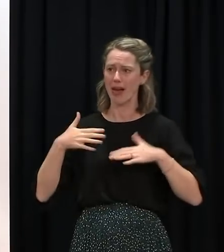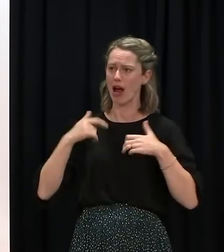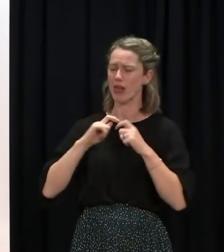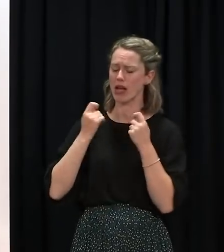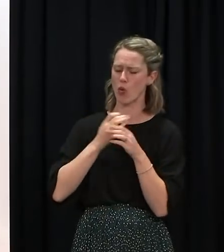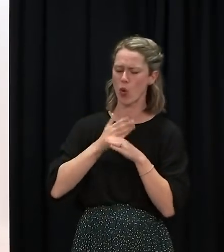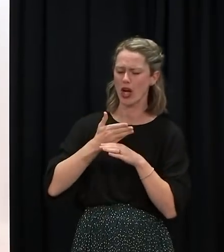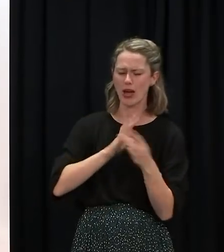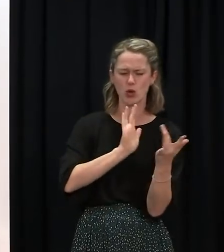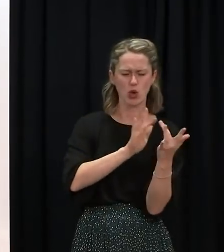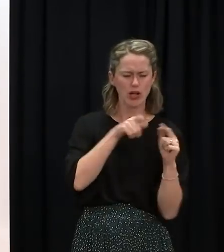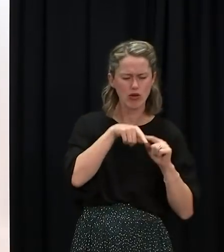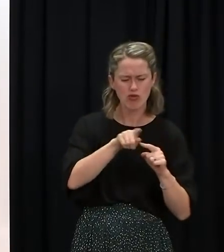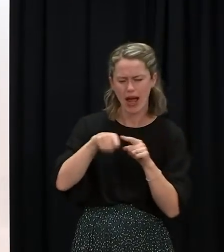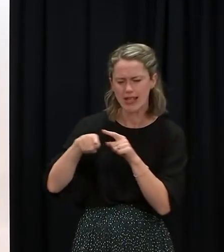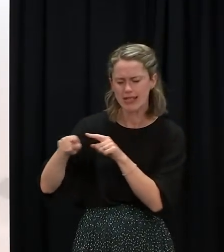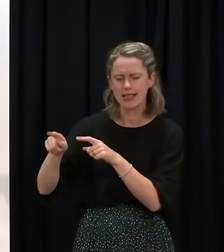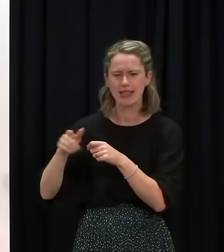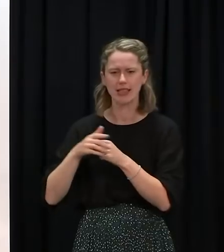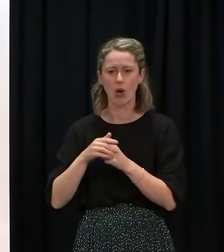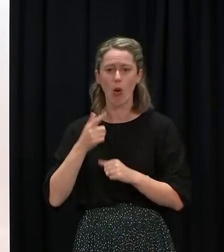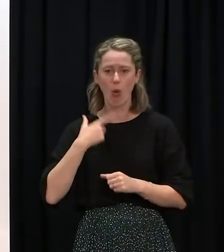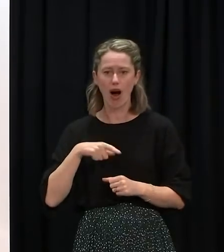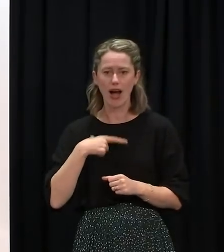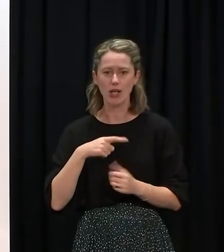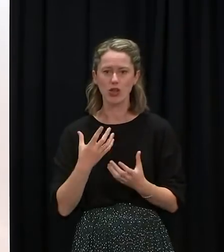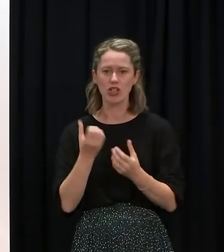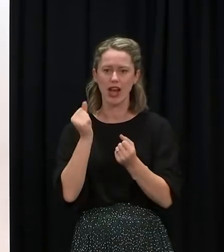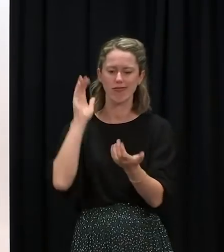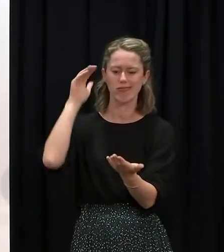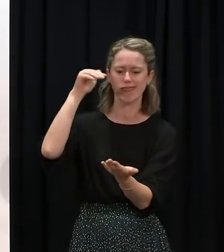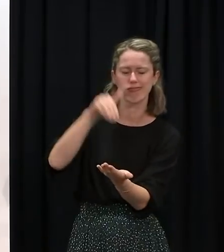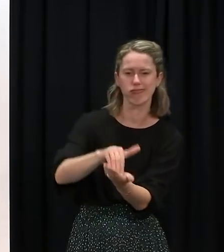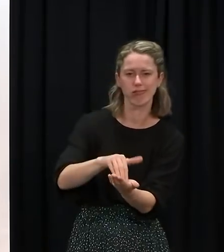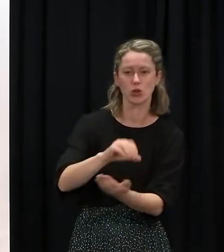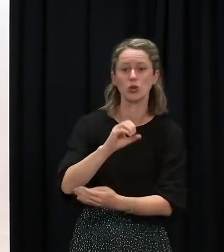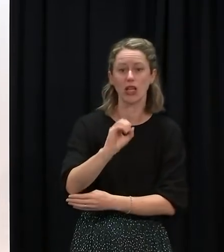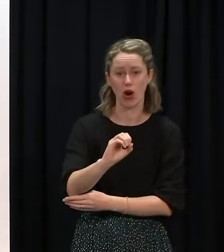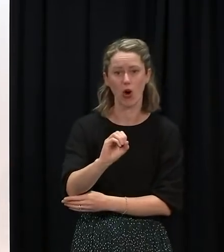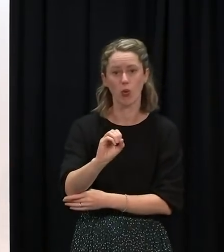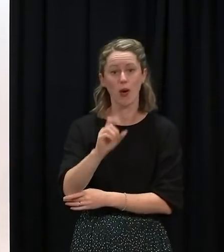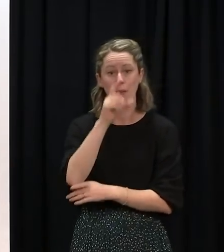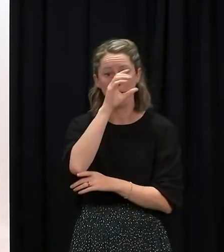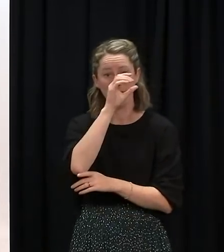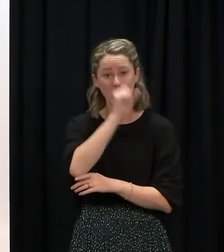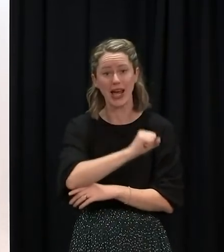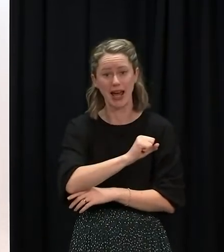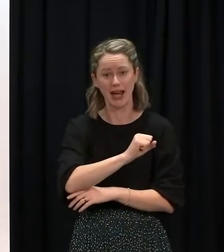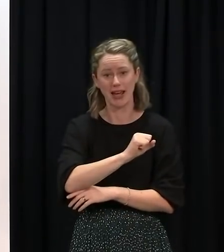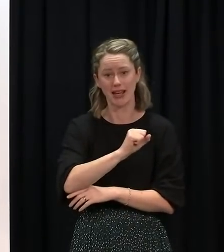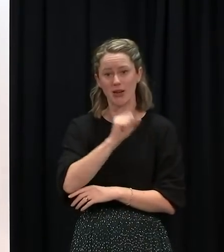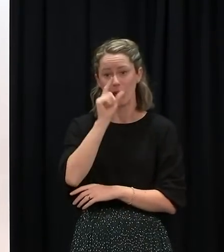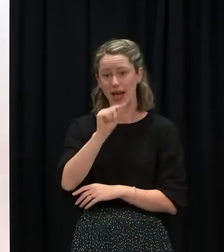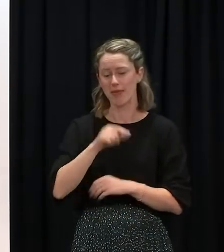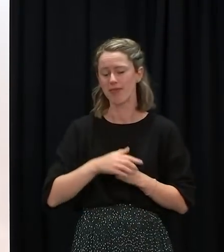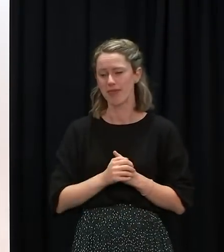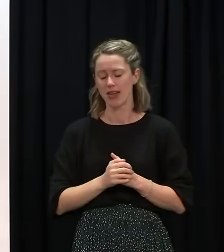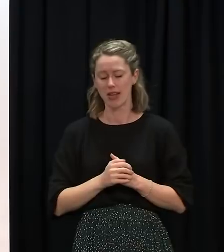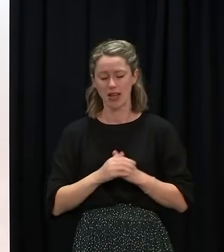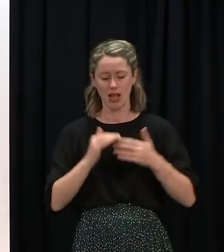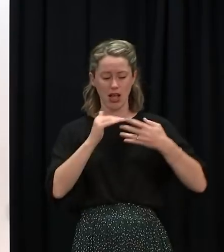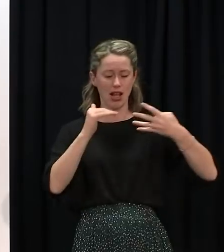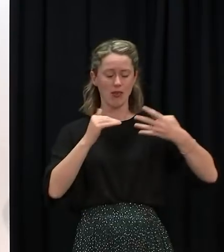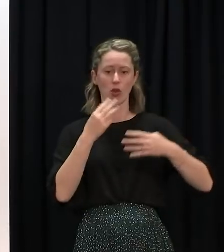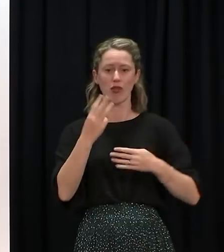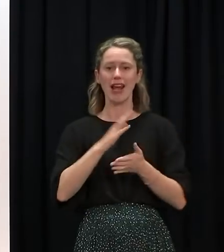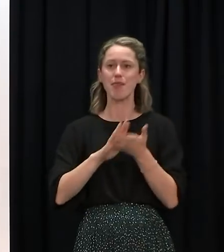so hard to contact trace to be able to achieve. It is still within reach. We, you know, moving to alert level 3 does not in any way